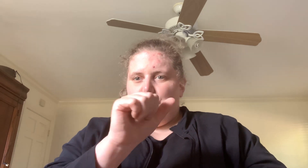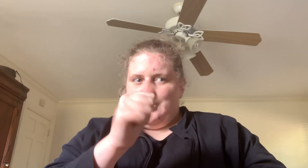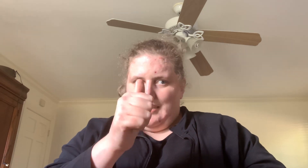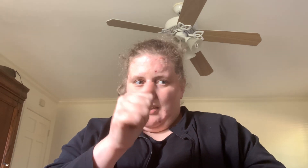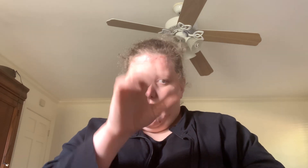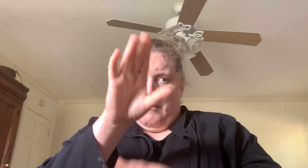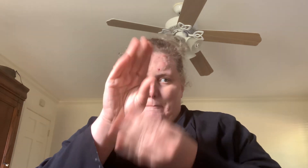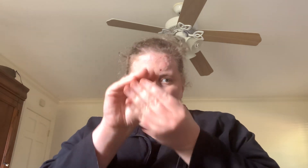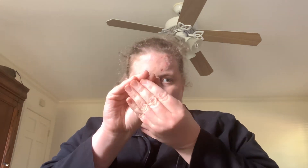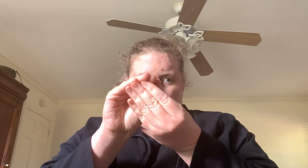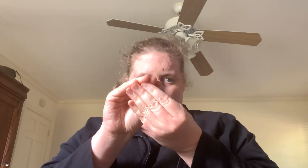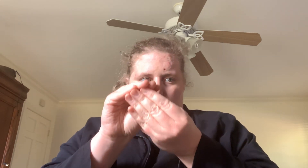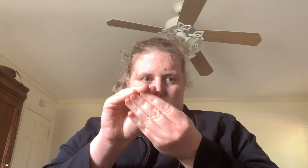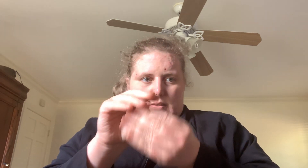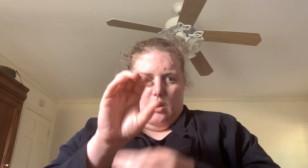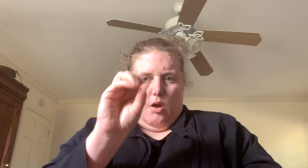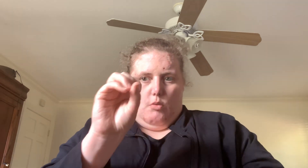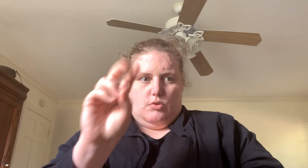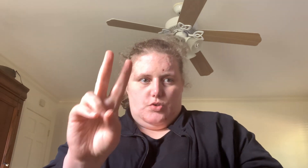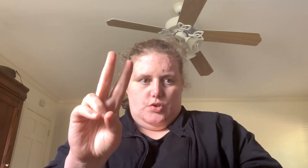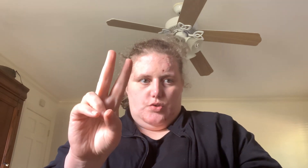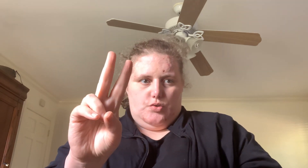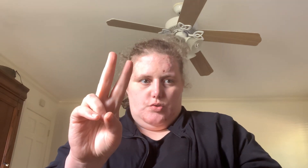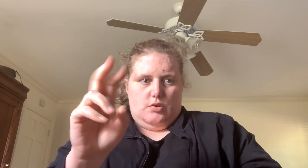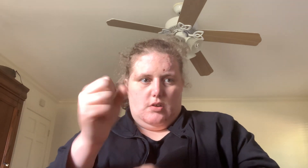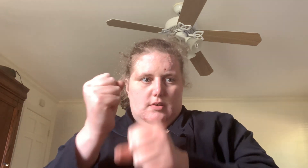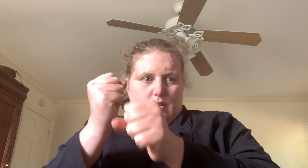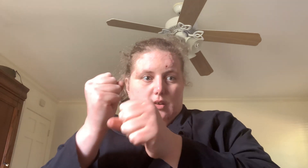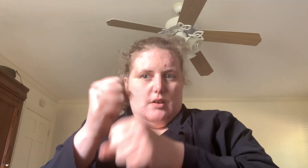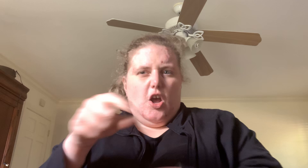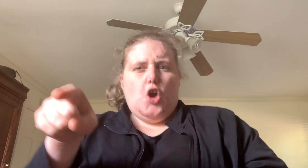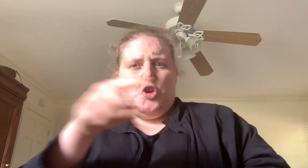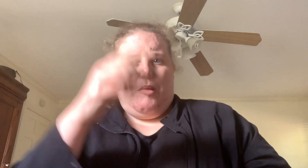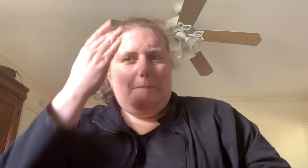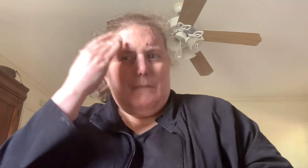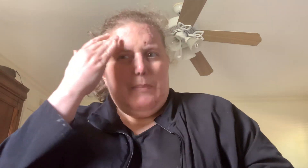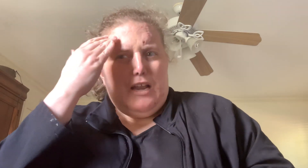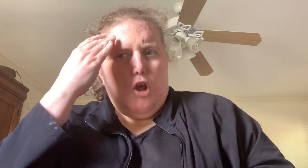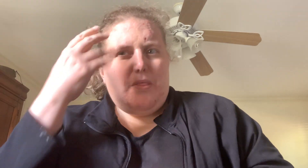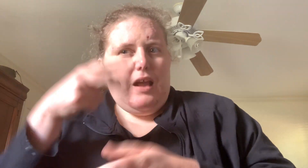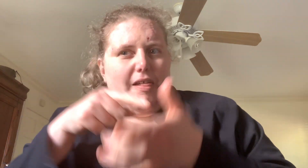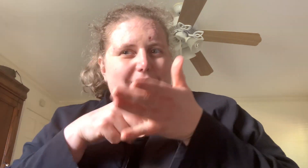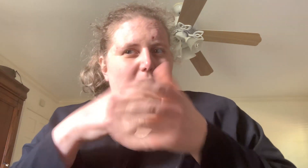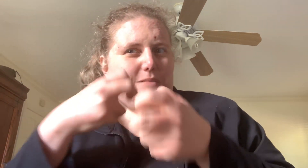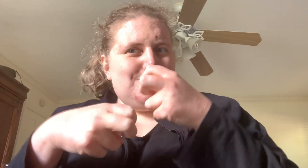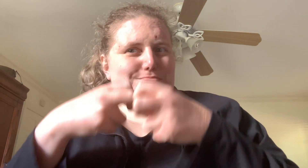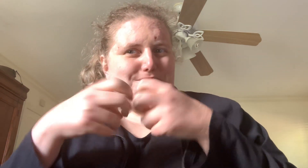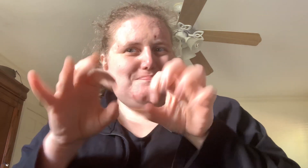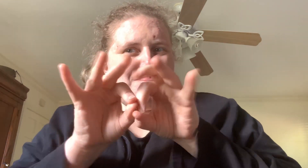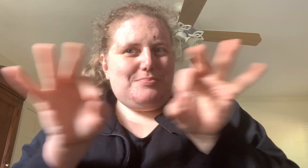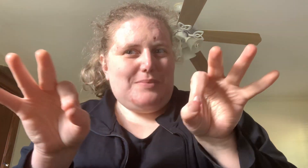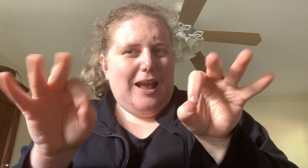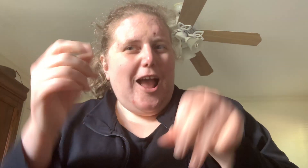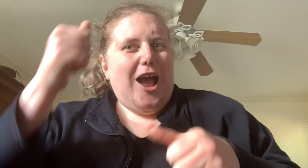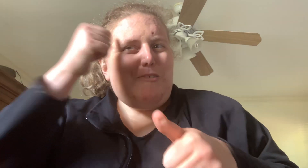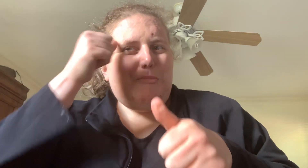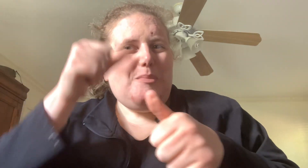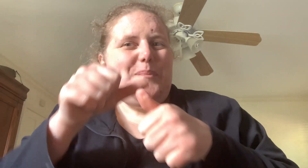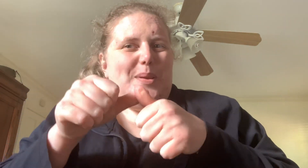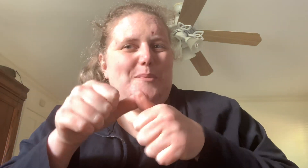plus O2. This may be a familiar equation because I can remember giving this to you on an exam or quiz